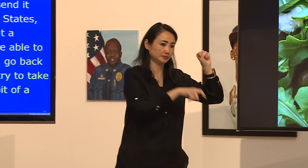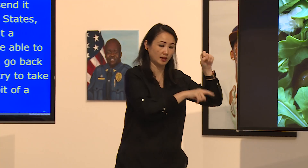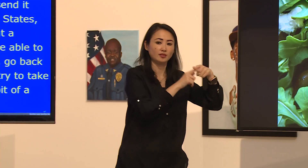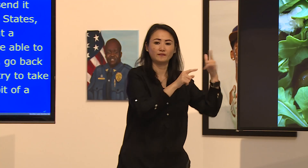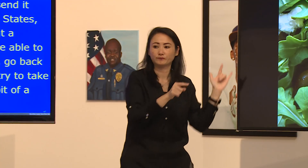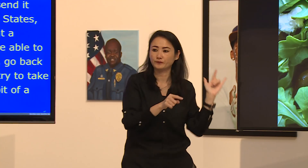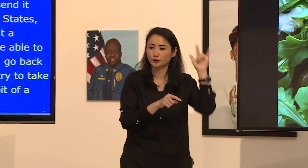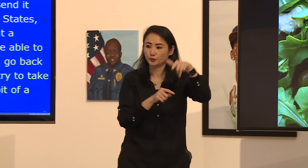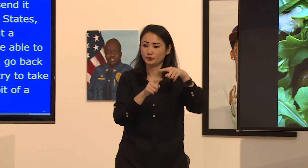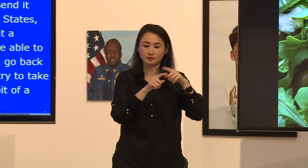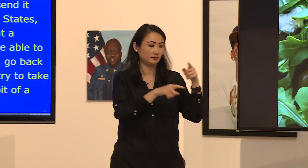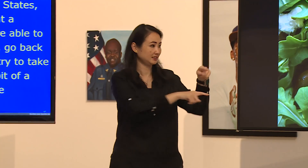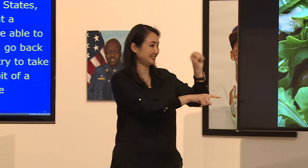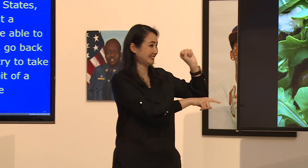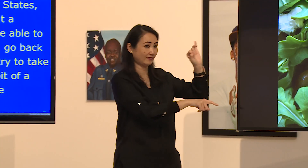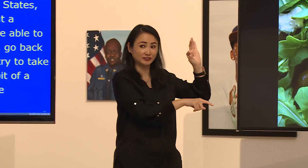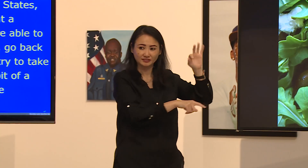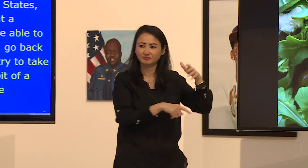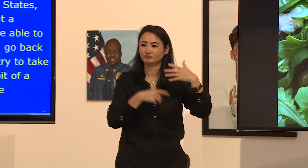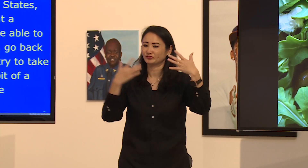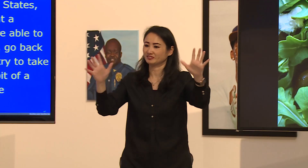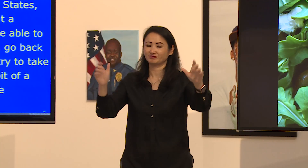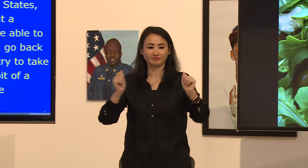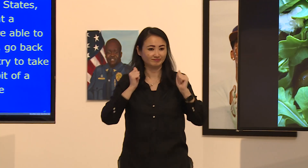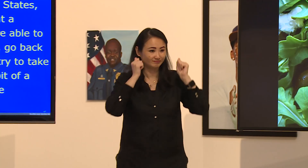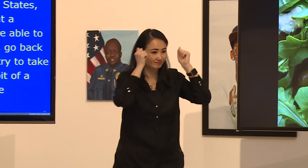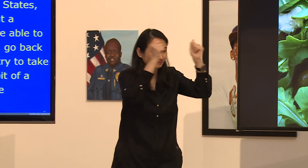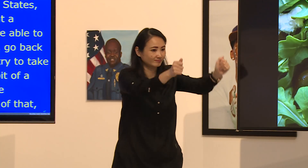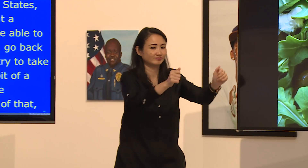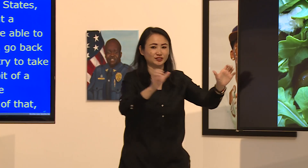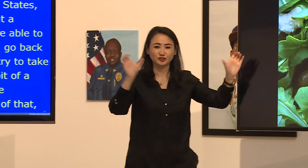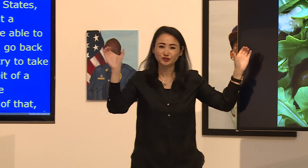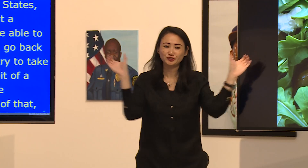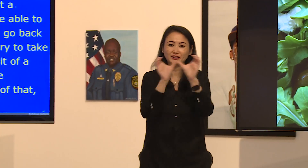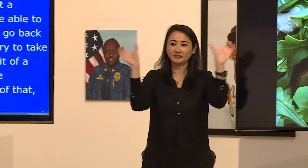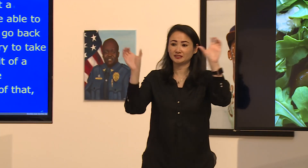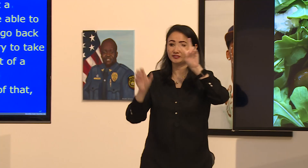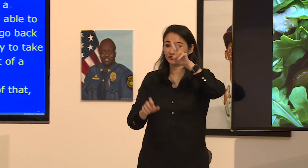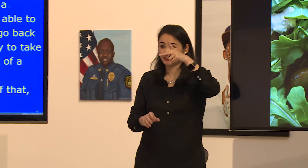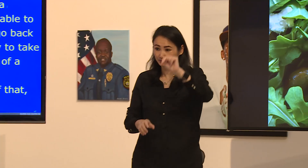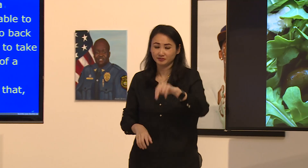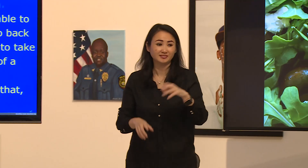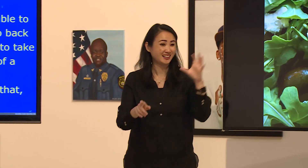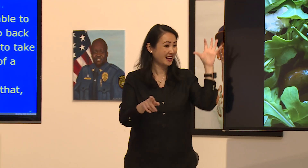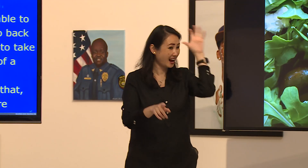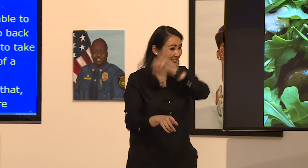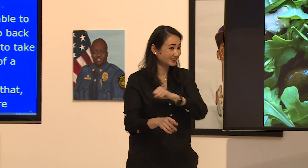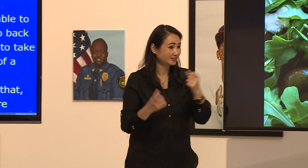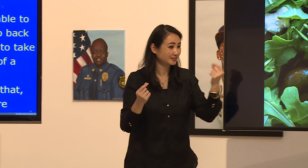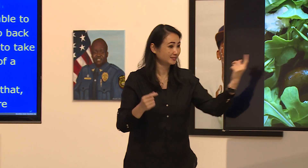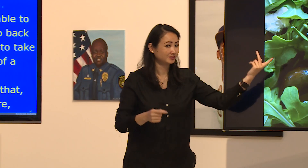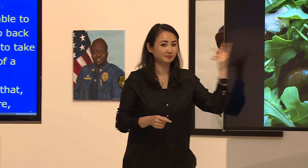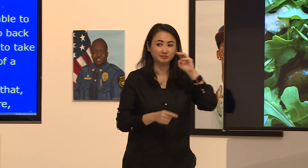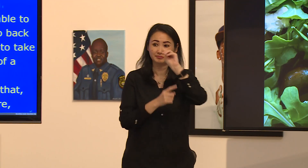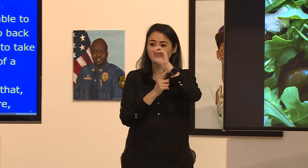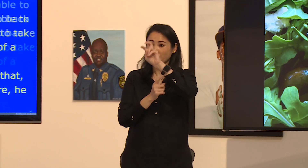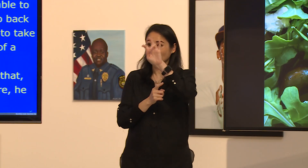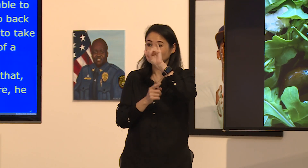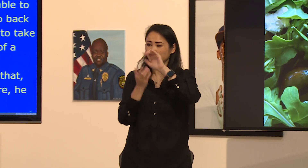president here, he came down and basically gave us the certification. And guess what happened? Mozzarella was